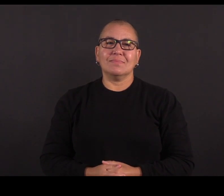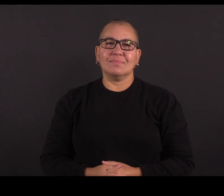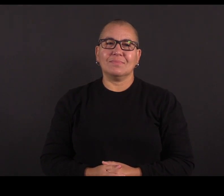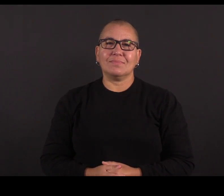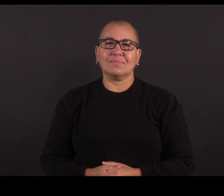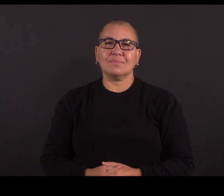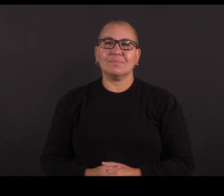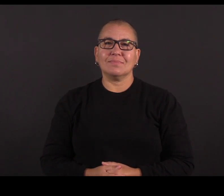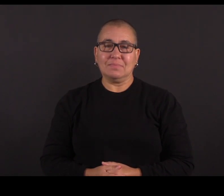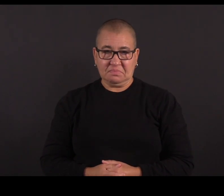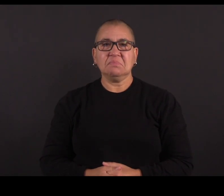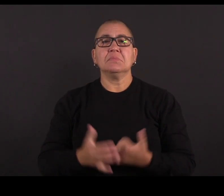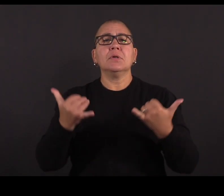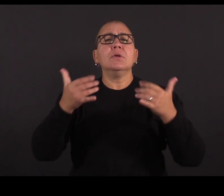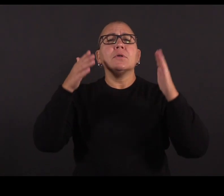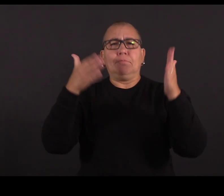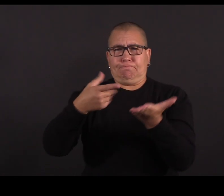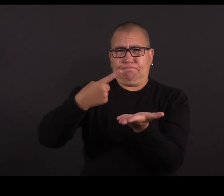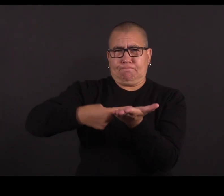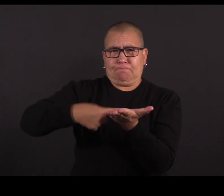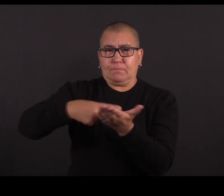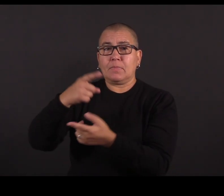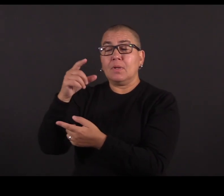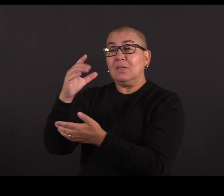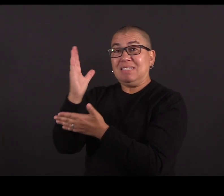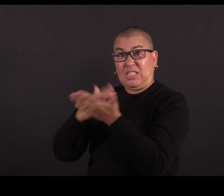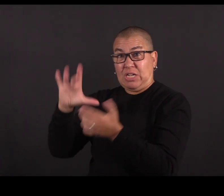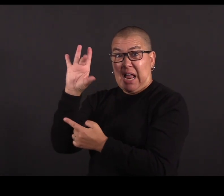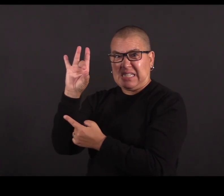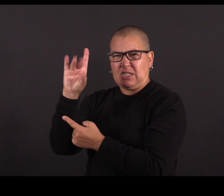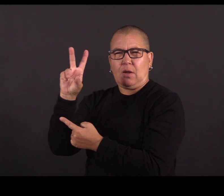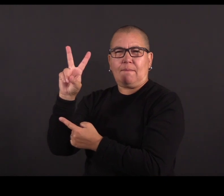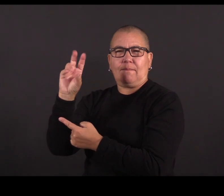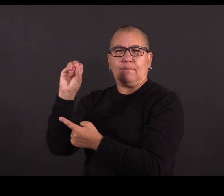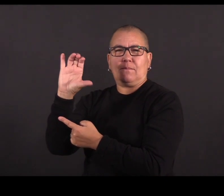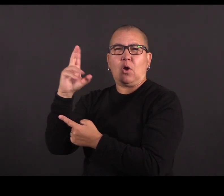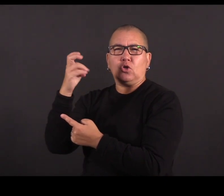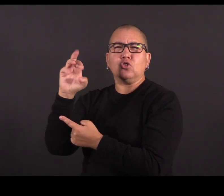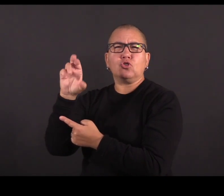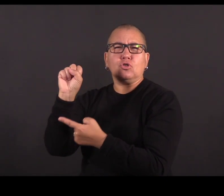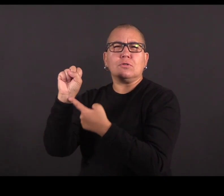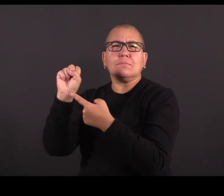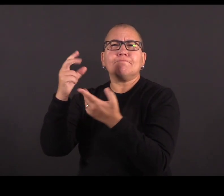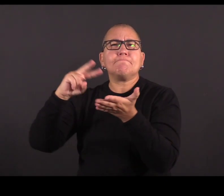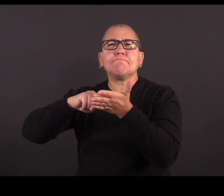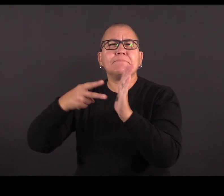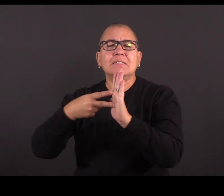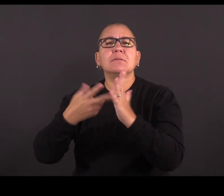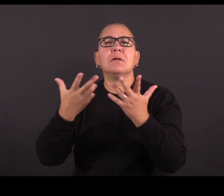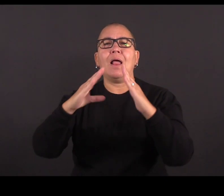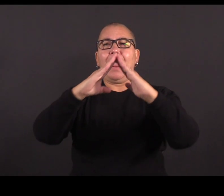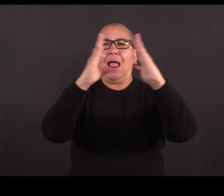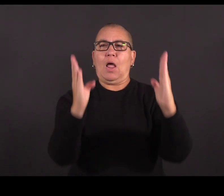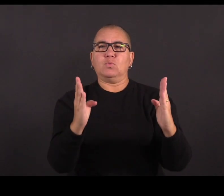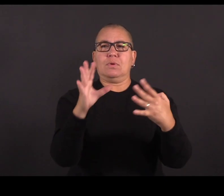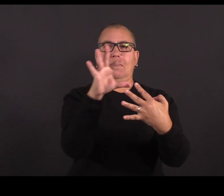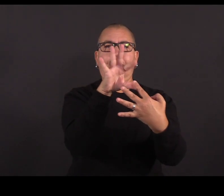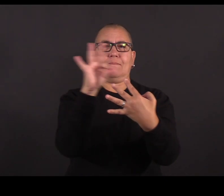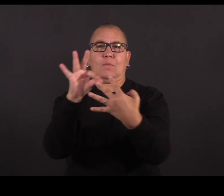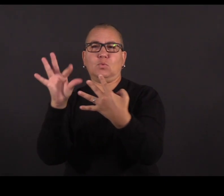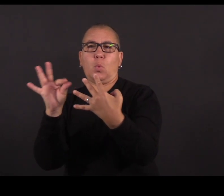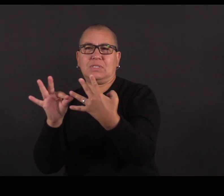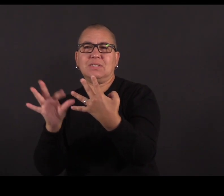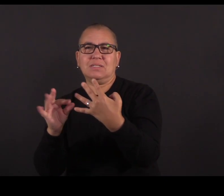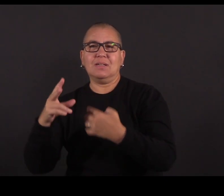The Section 8 voucher program, also known as Housing Choice Vouchers, or HCV, is a hard rental